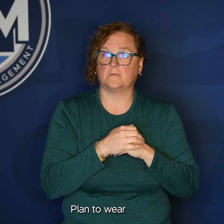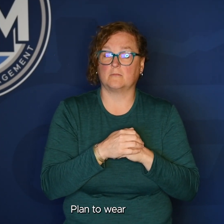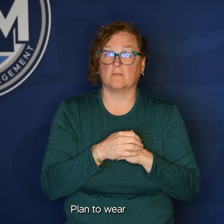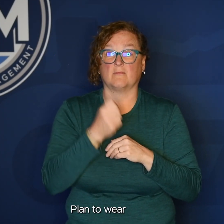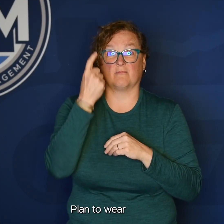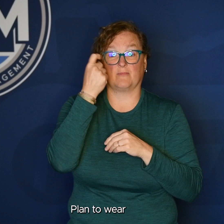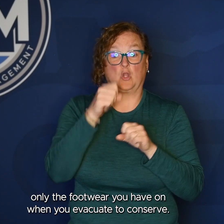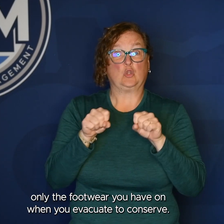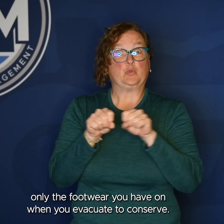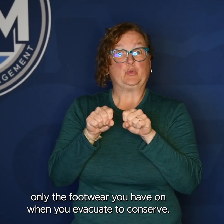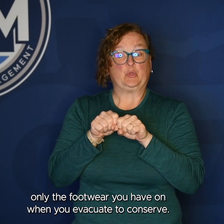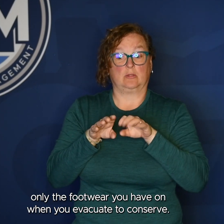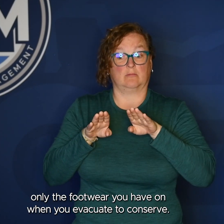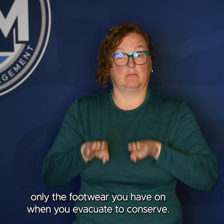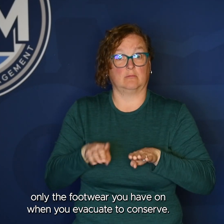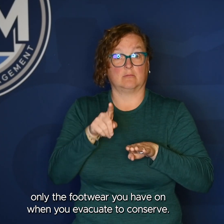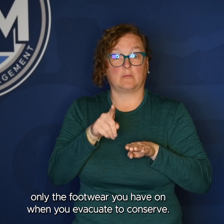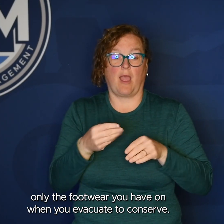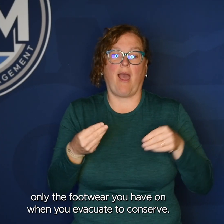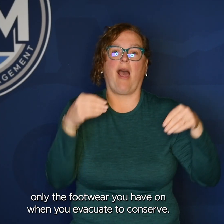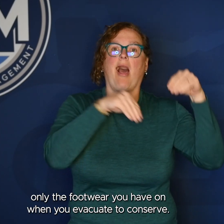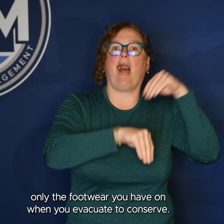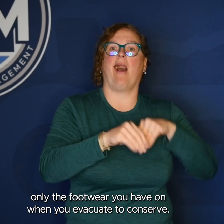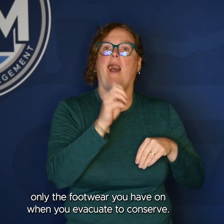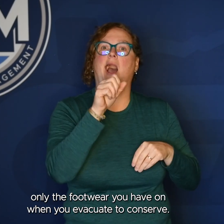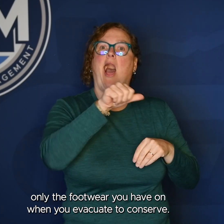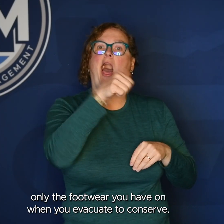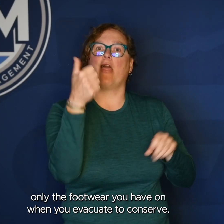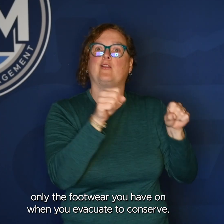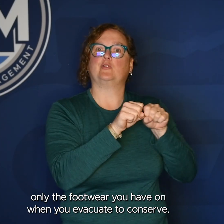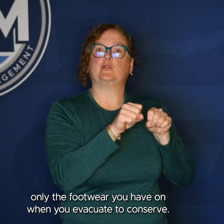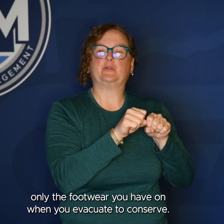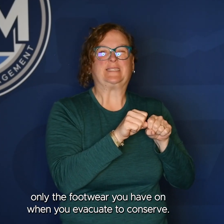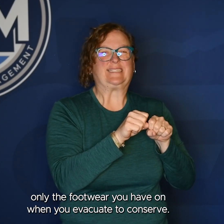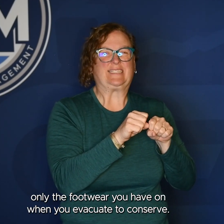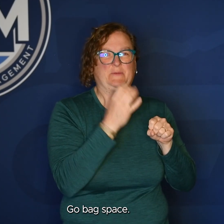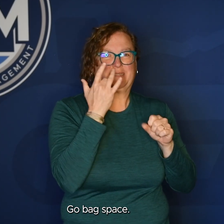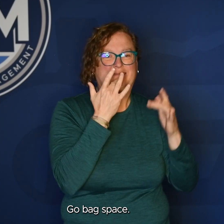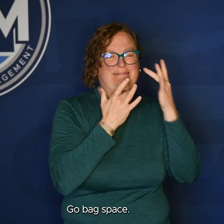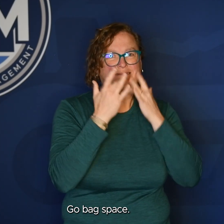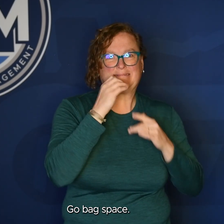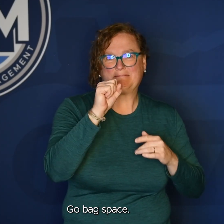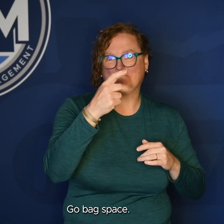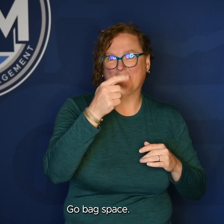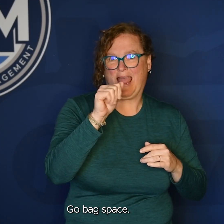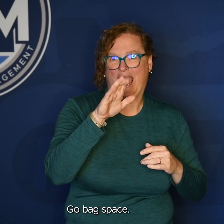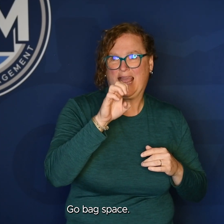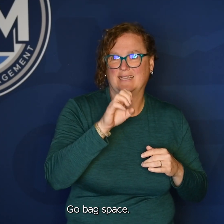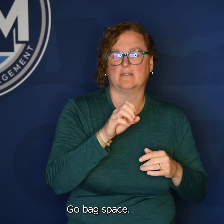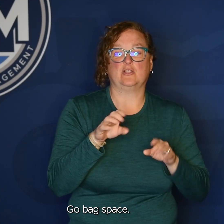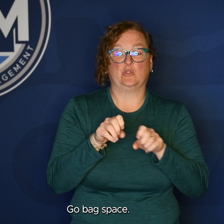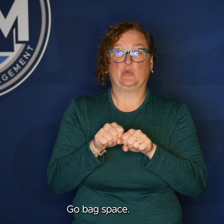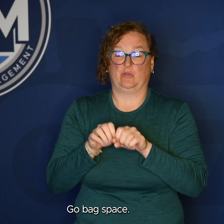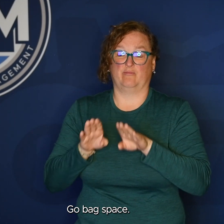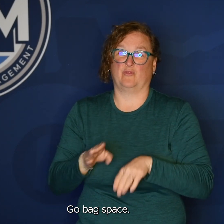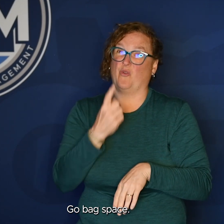Plan to wear only the footwear you have on when you evacuate to conserve go bag space.